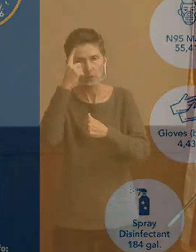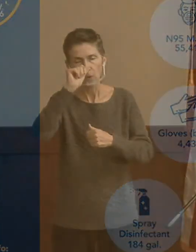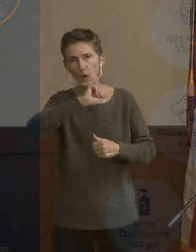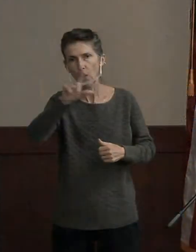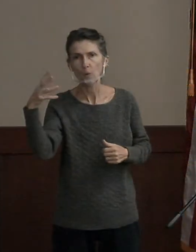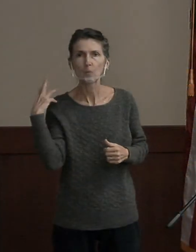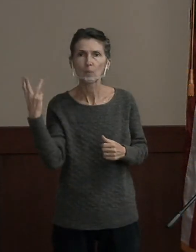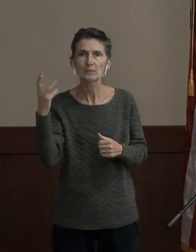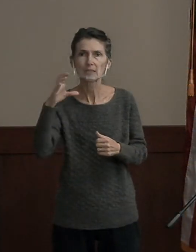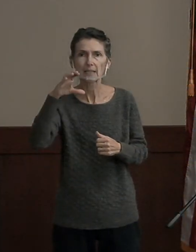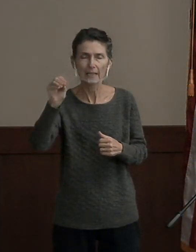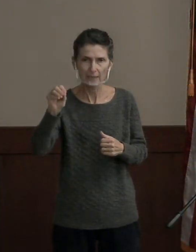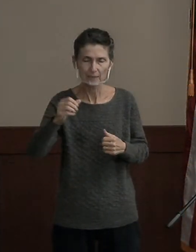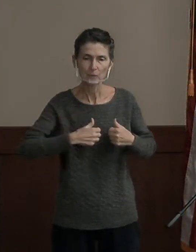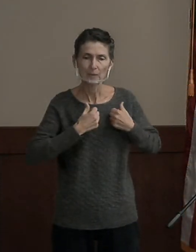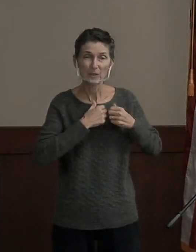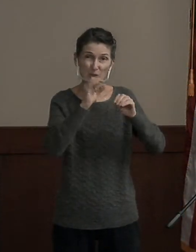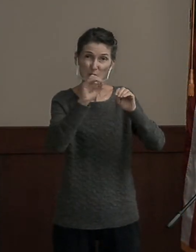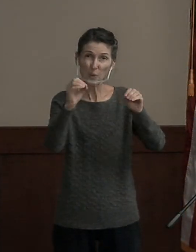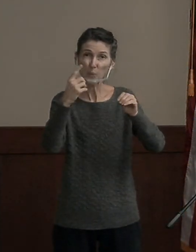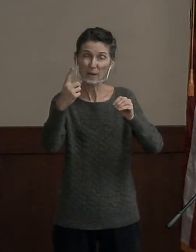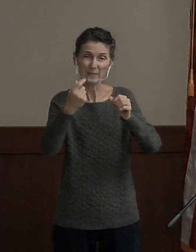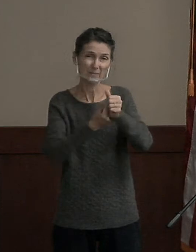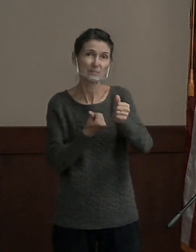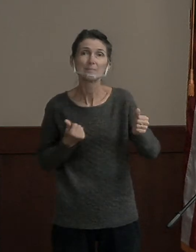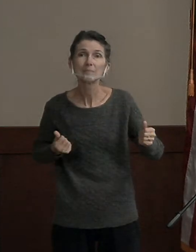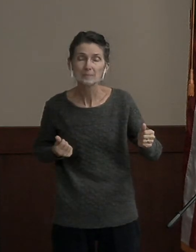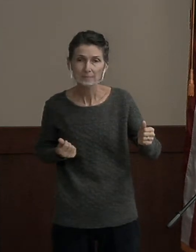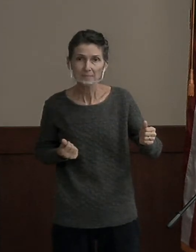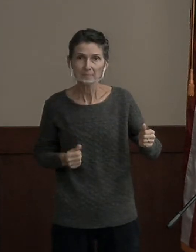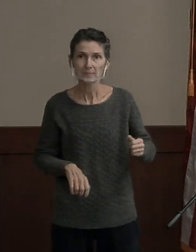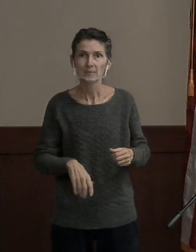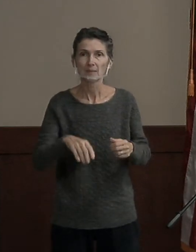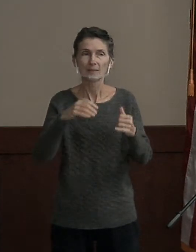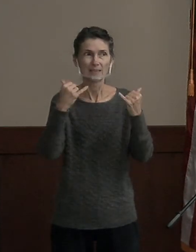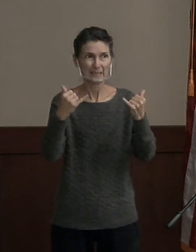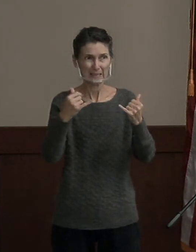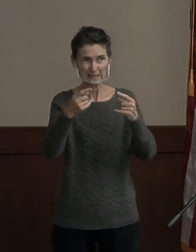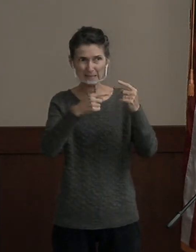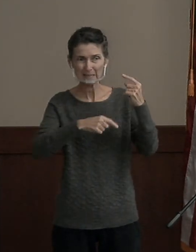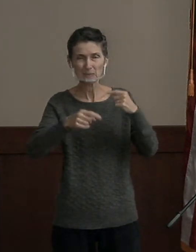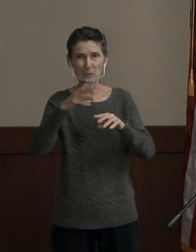residents. No one is exempt. The anticipated fall and winter surge is